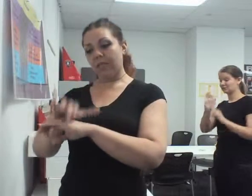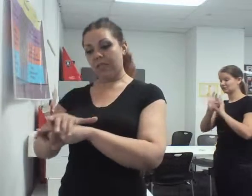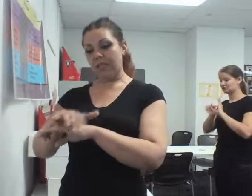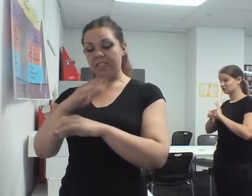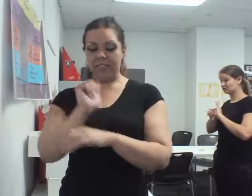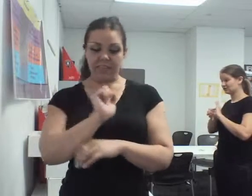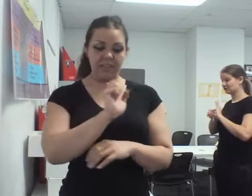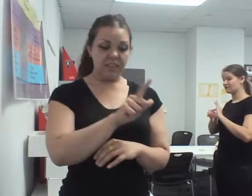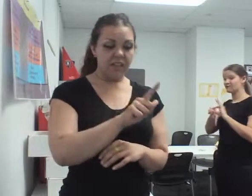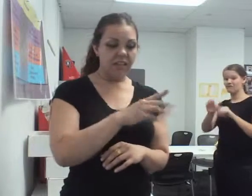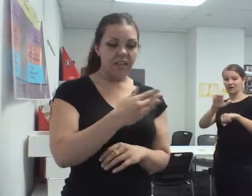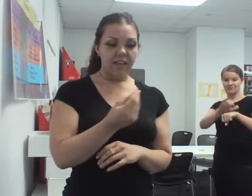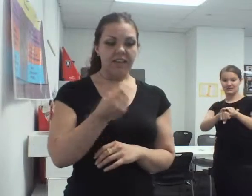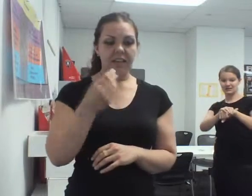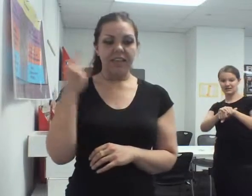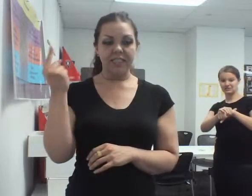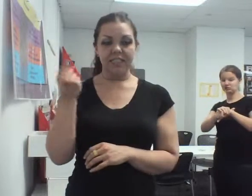says silverware, I go,